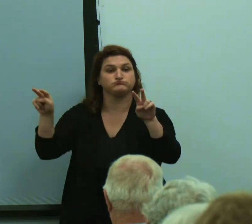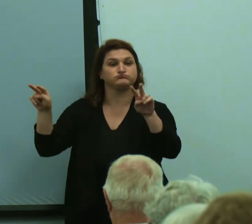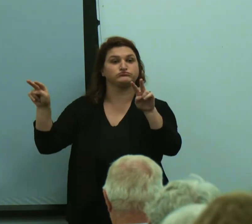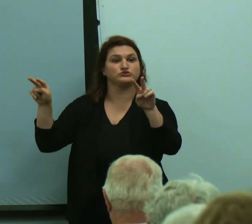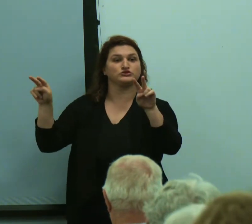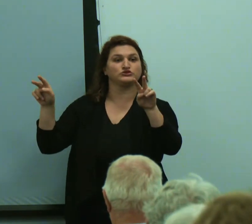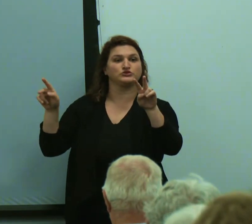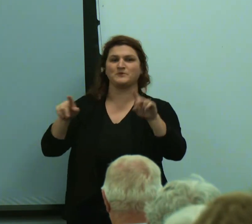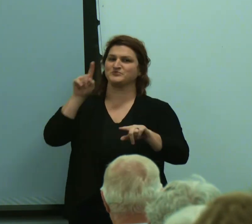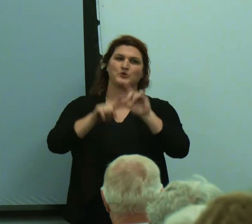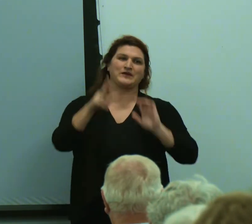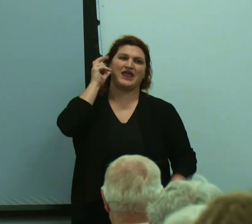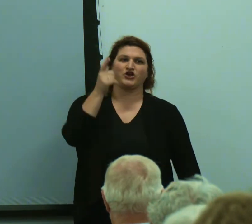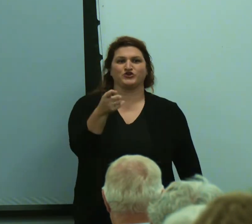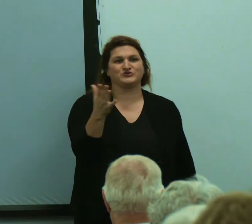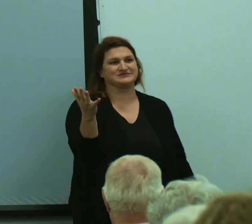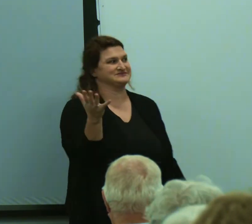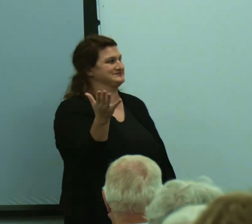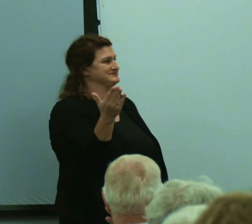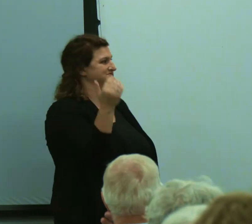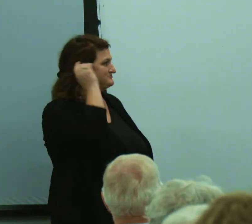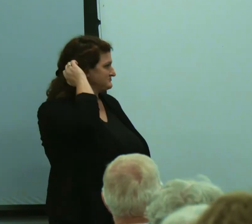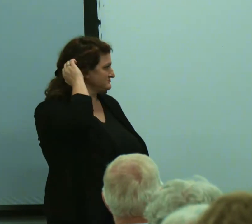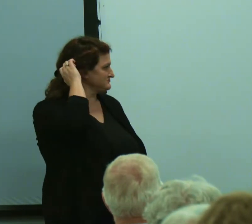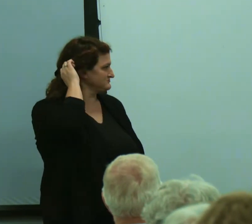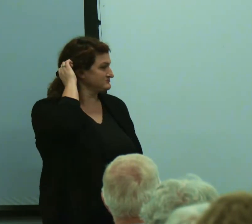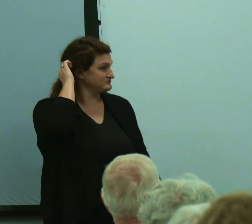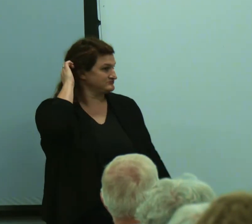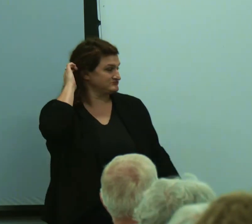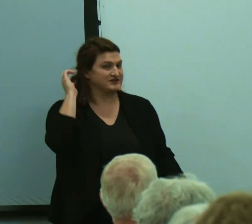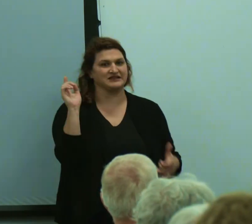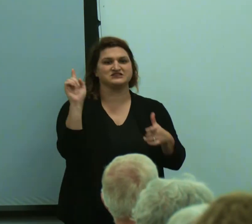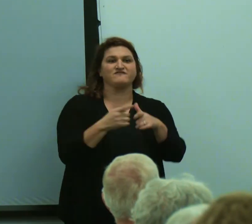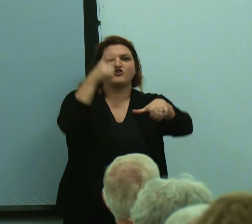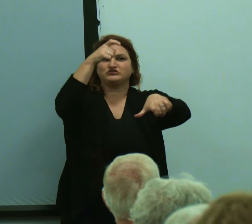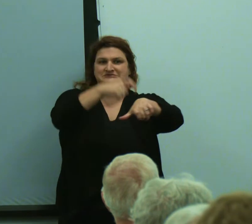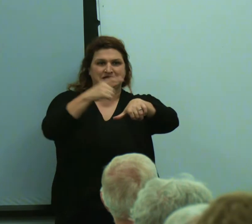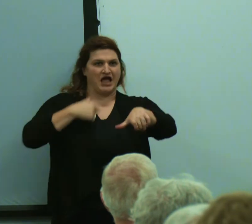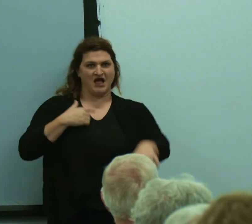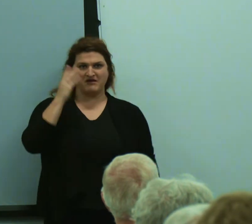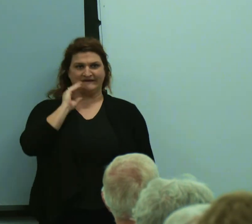Sir, we can't hear you. Is there anything that can be done? All